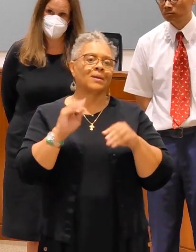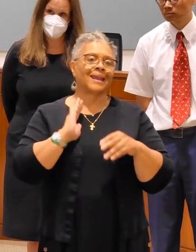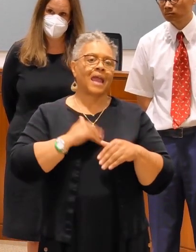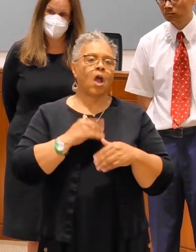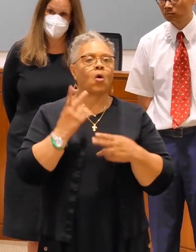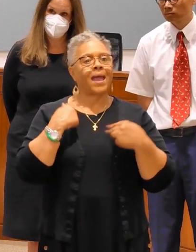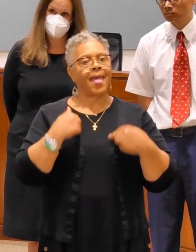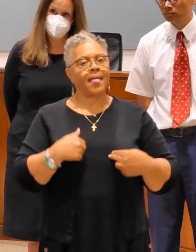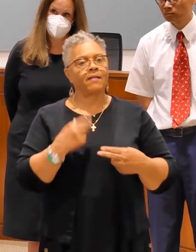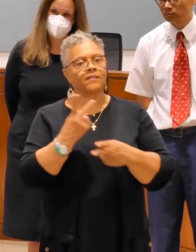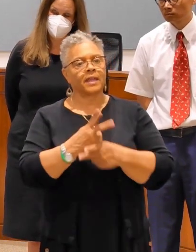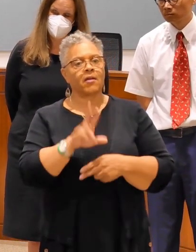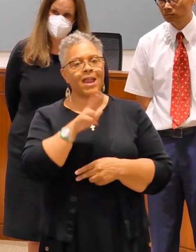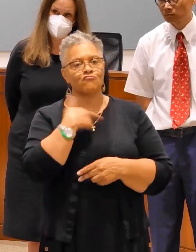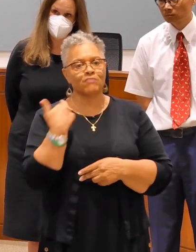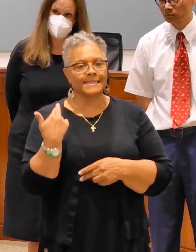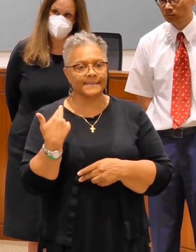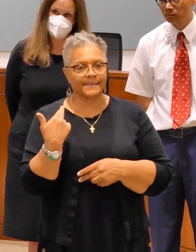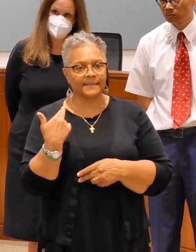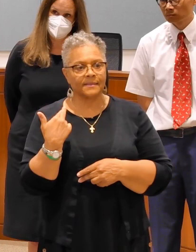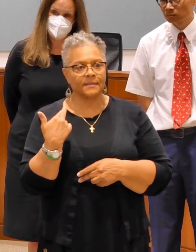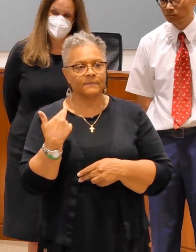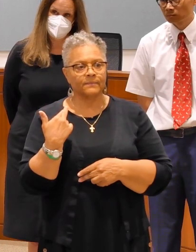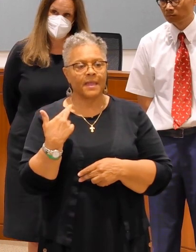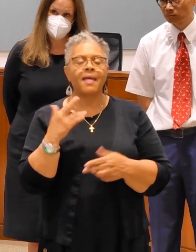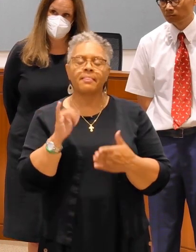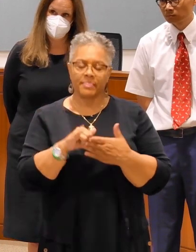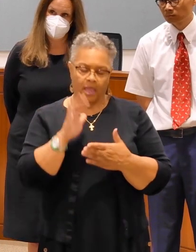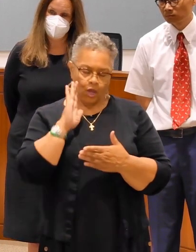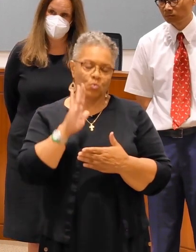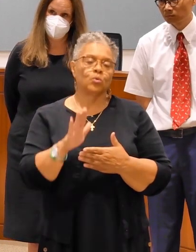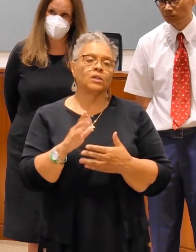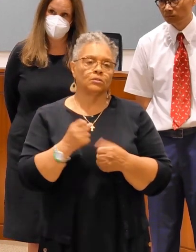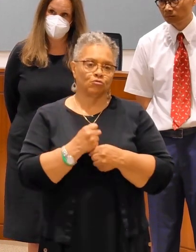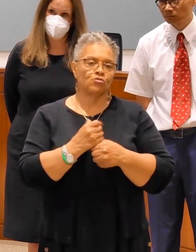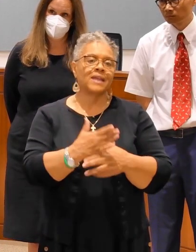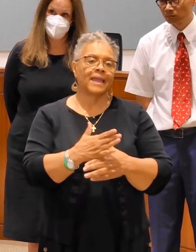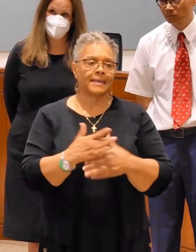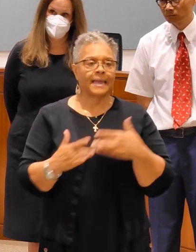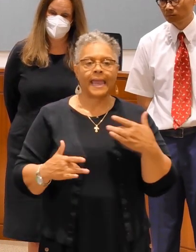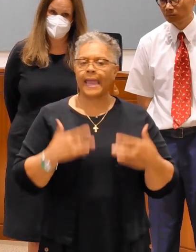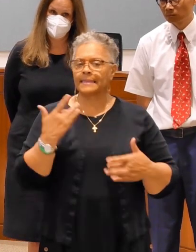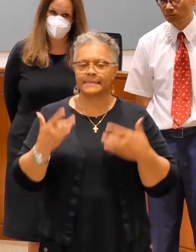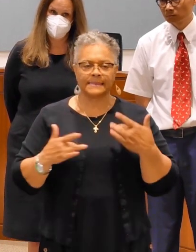care at risk that would create anxiety for our